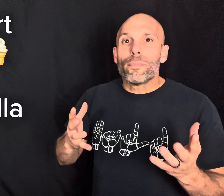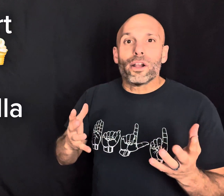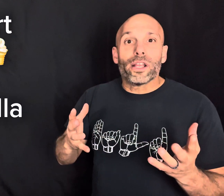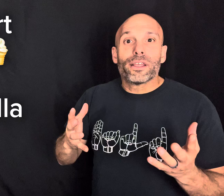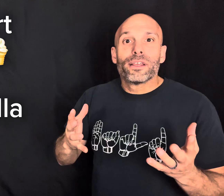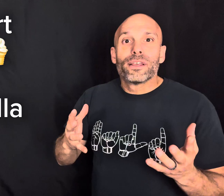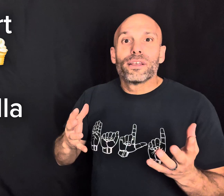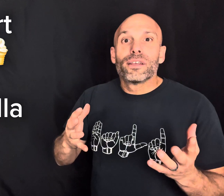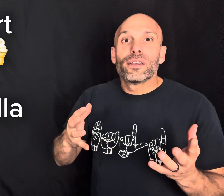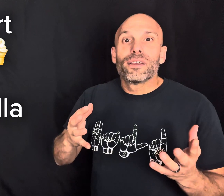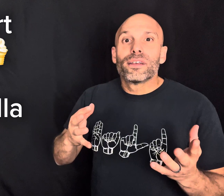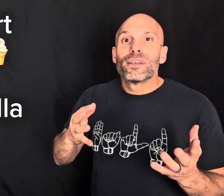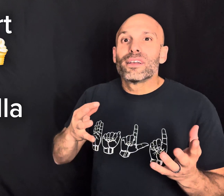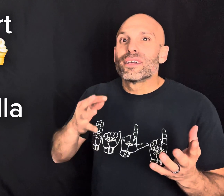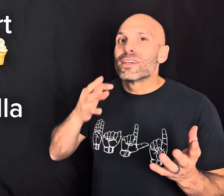strawberry,